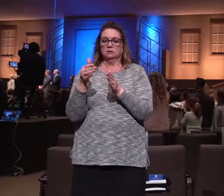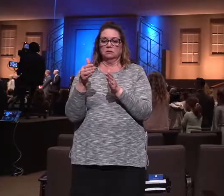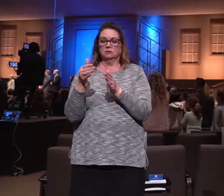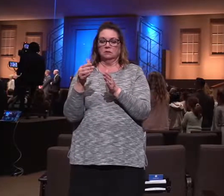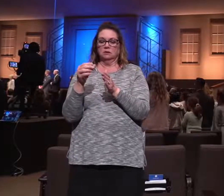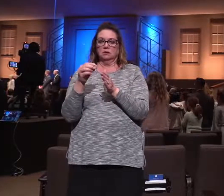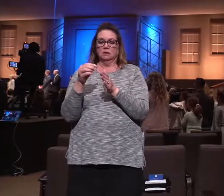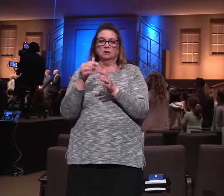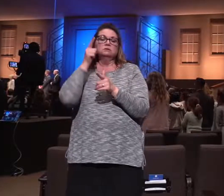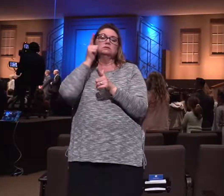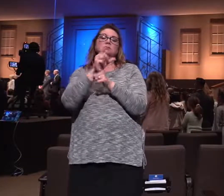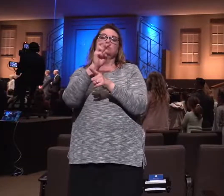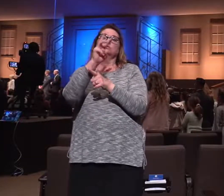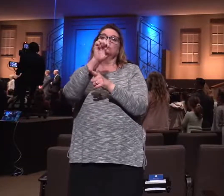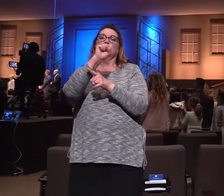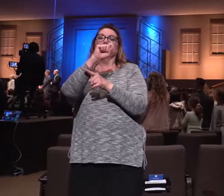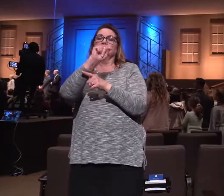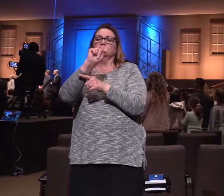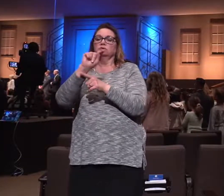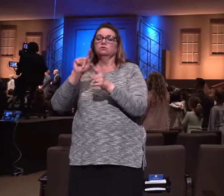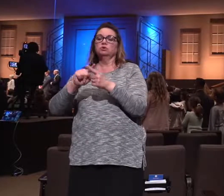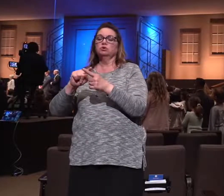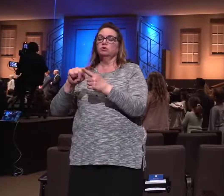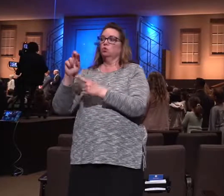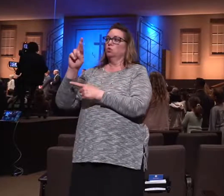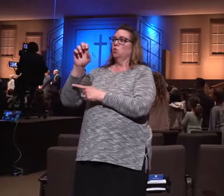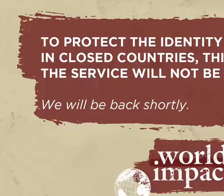Olivia West, missionary to Romania.